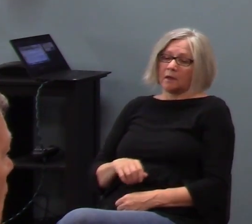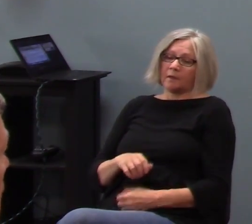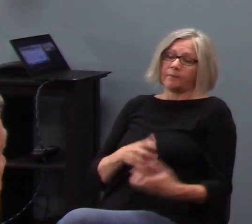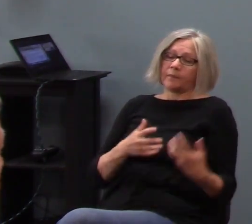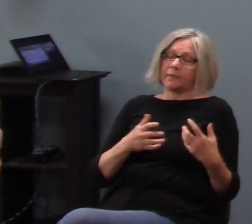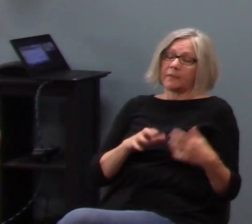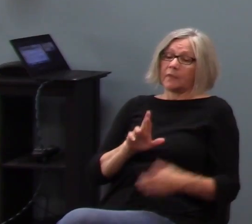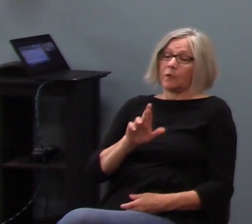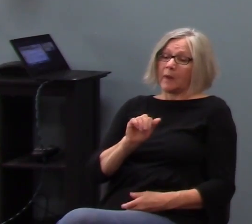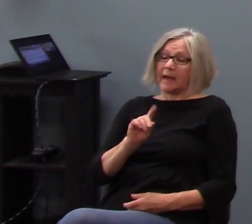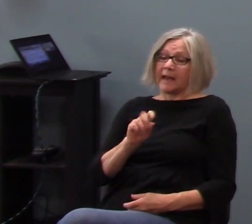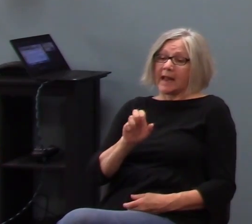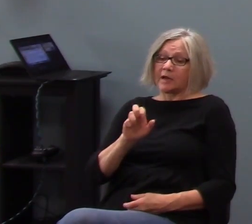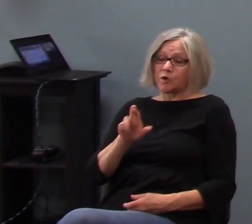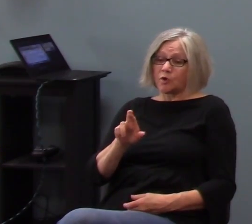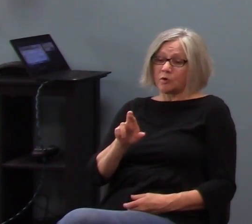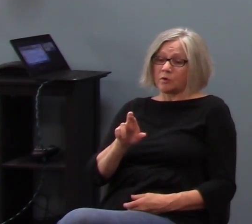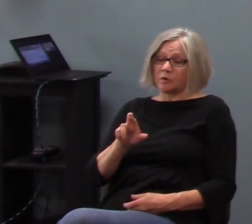off, it still works.